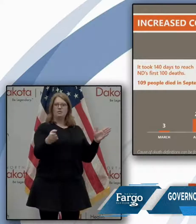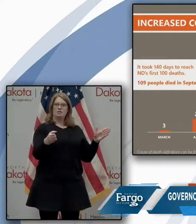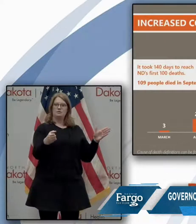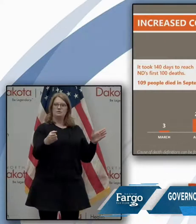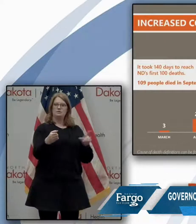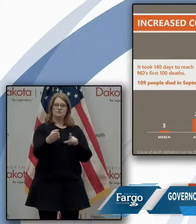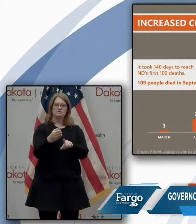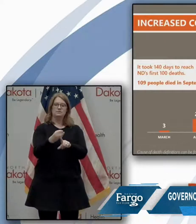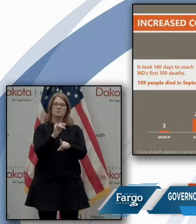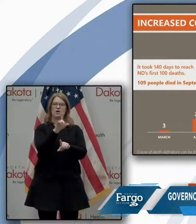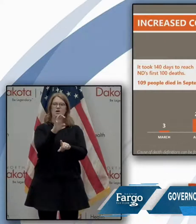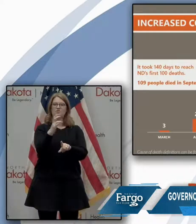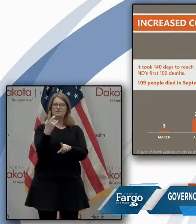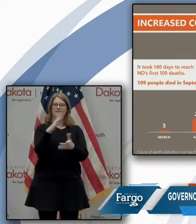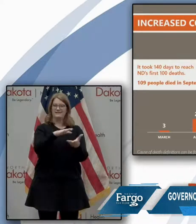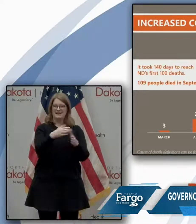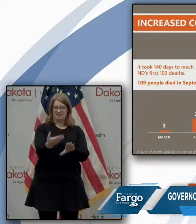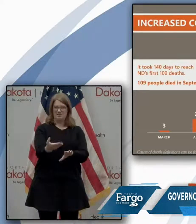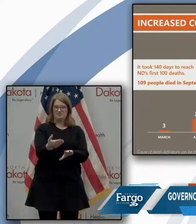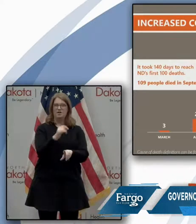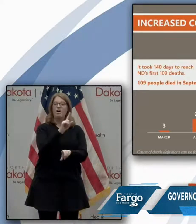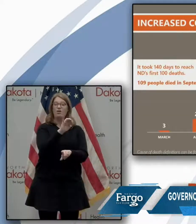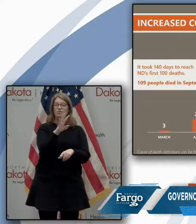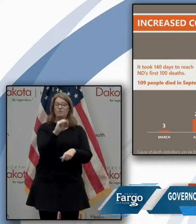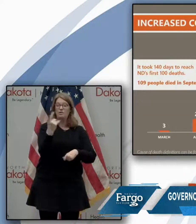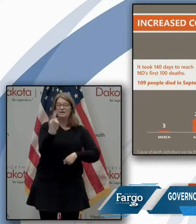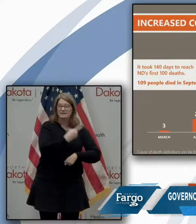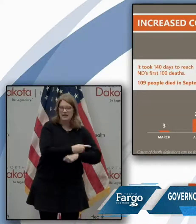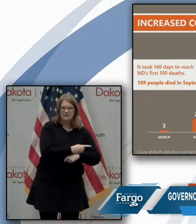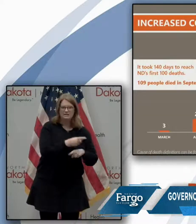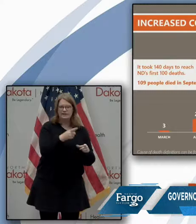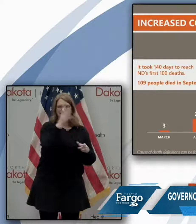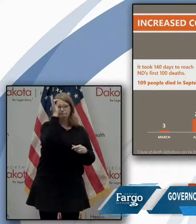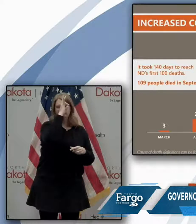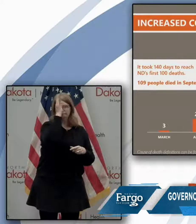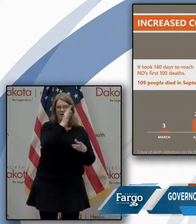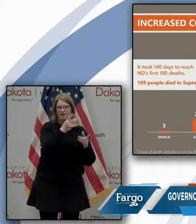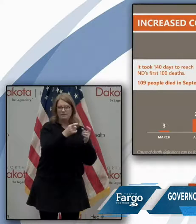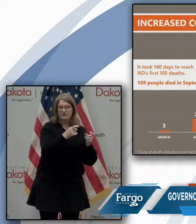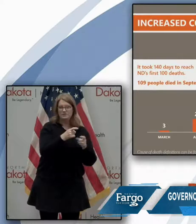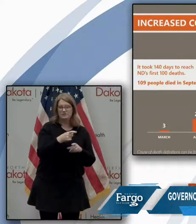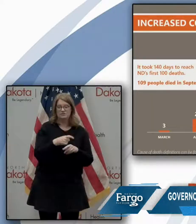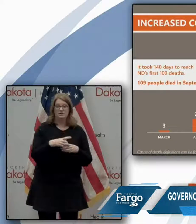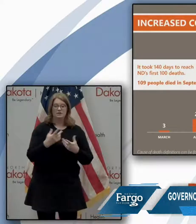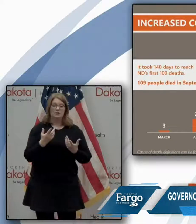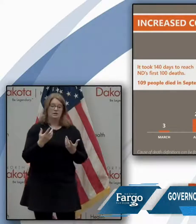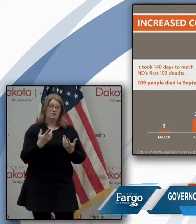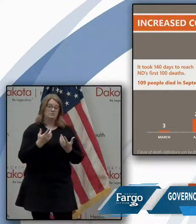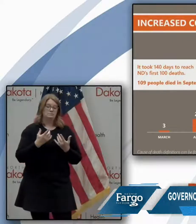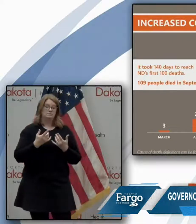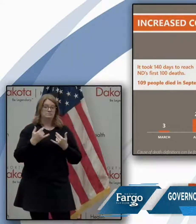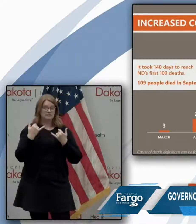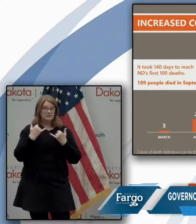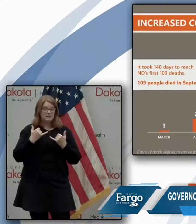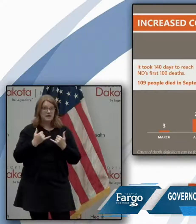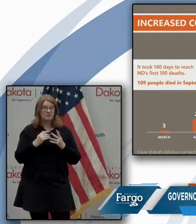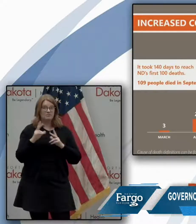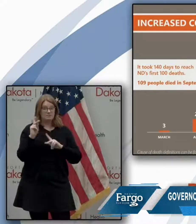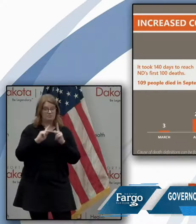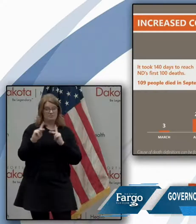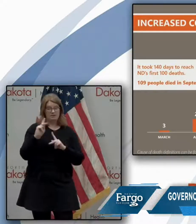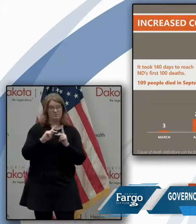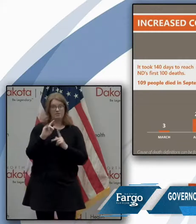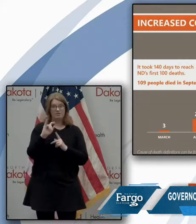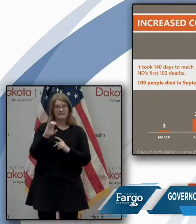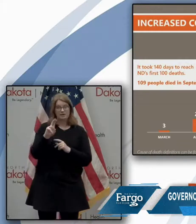100 deaths, and that was in a time when we knew less about how to manage it. Today, the survival rates of people coming out of ICU are better than